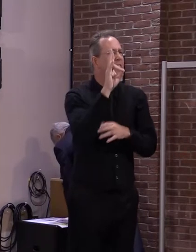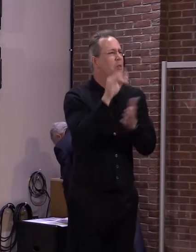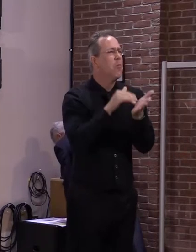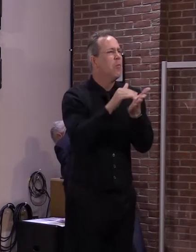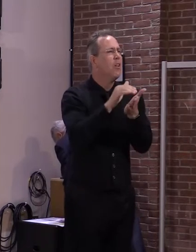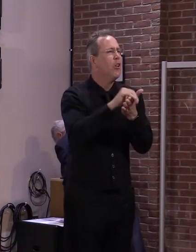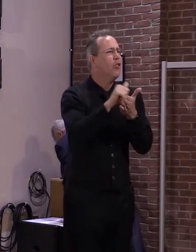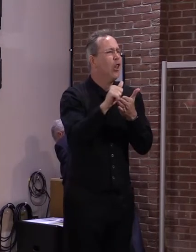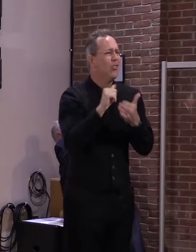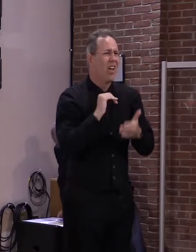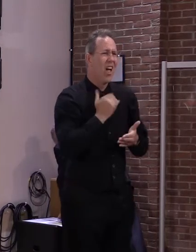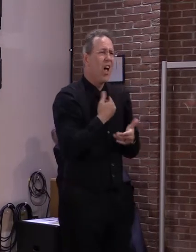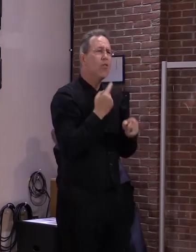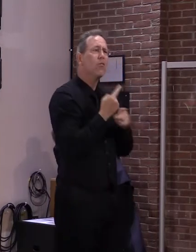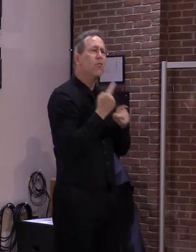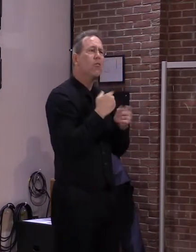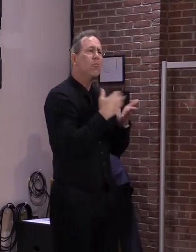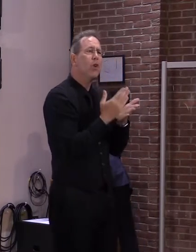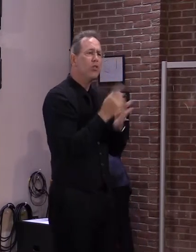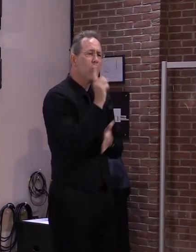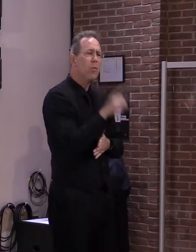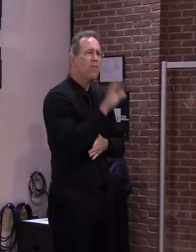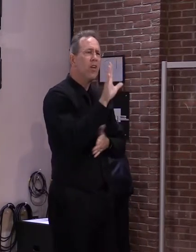1.5 million we had planned for.